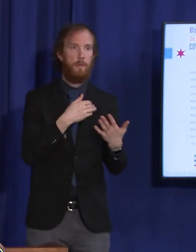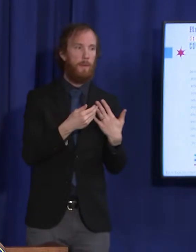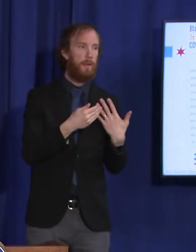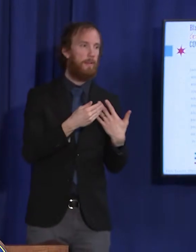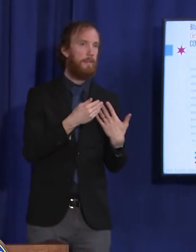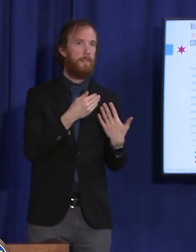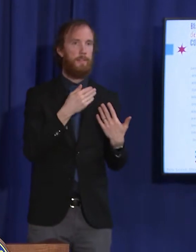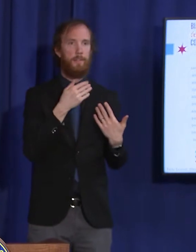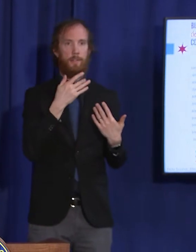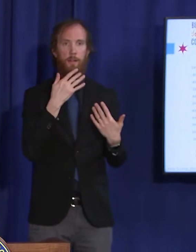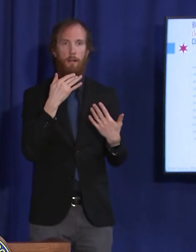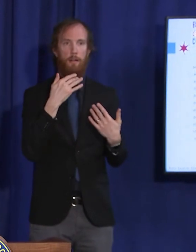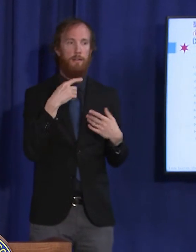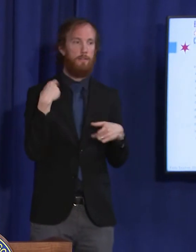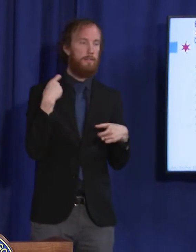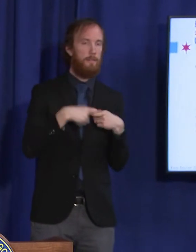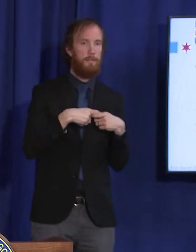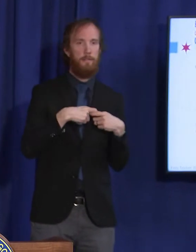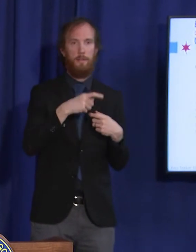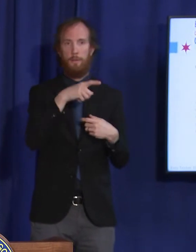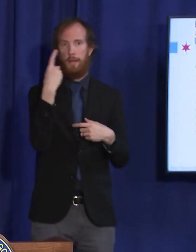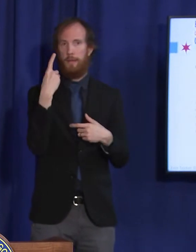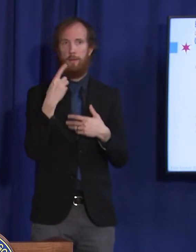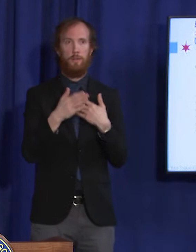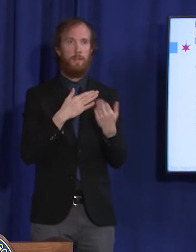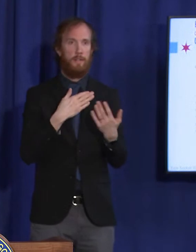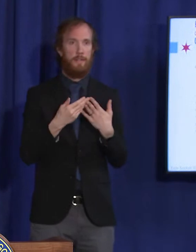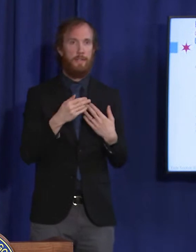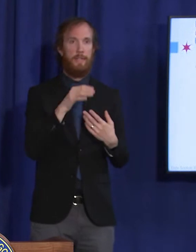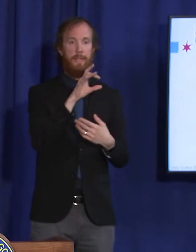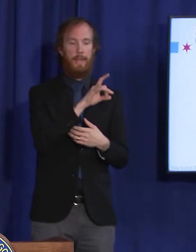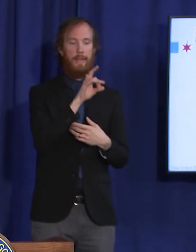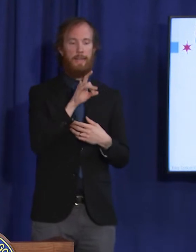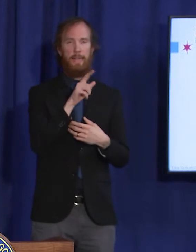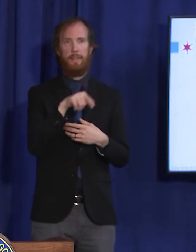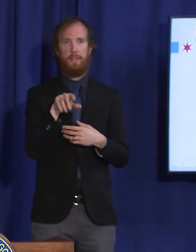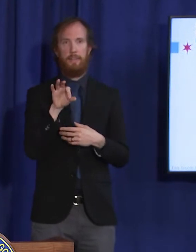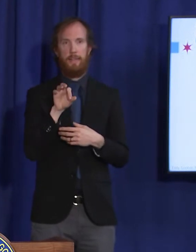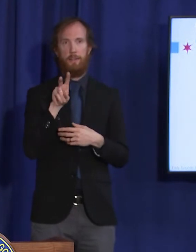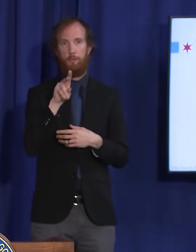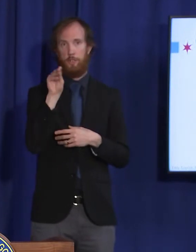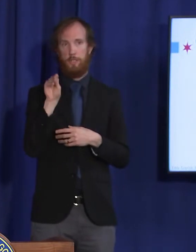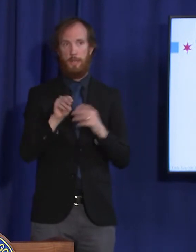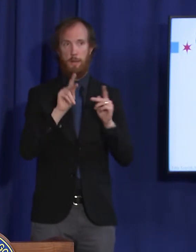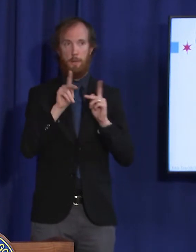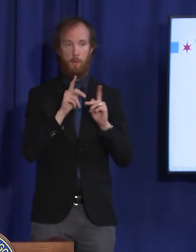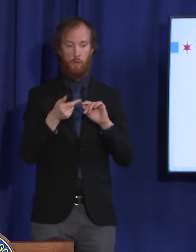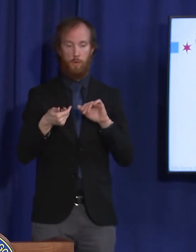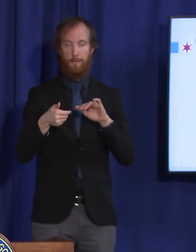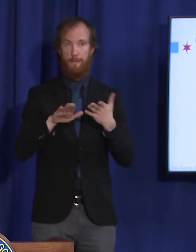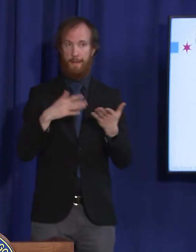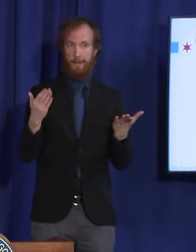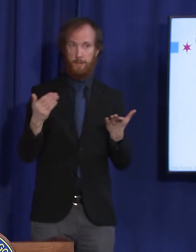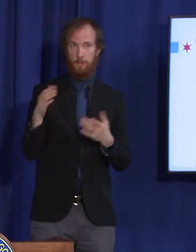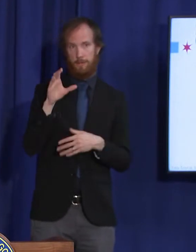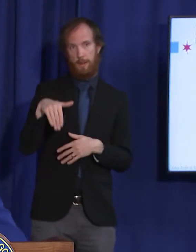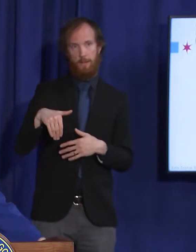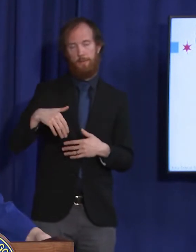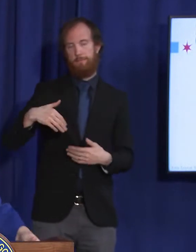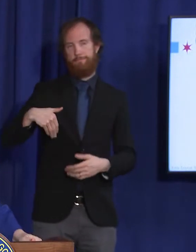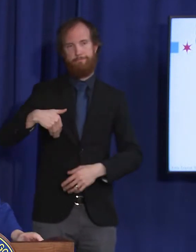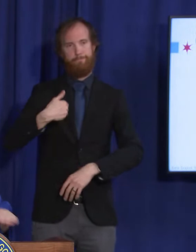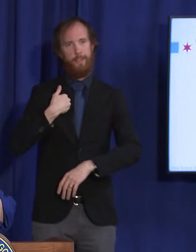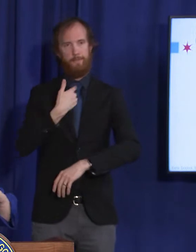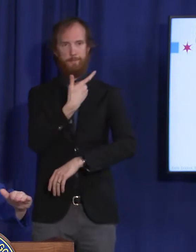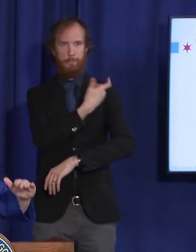between 88 and 92% of all Chicago COVID deaths have been in unvaccinated Chicagoans. It's the most